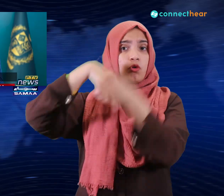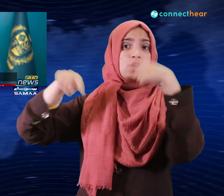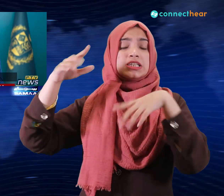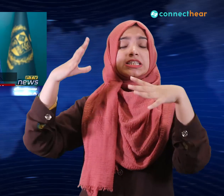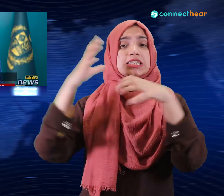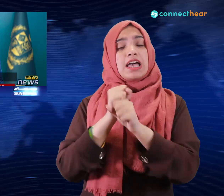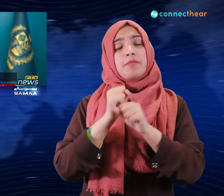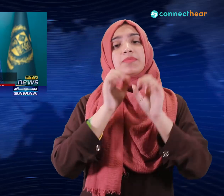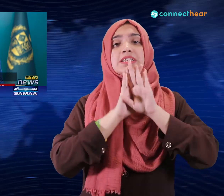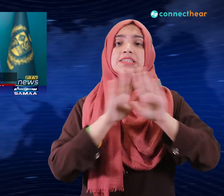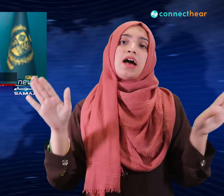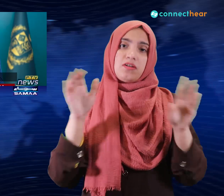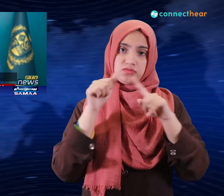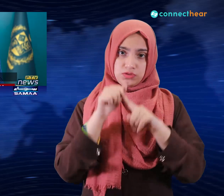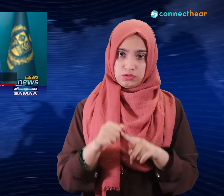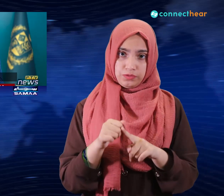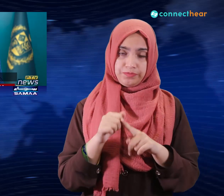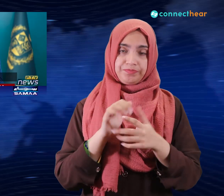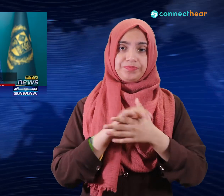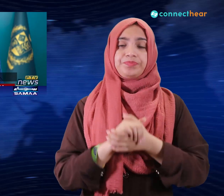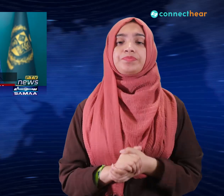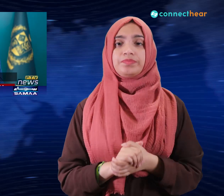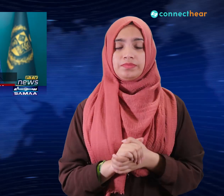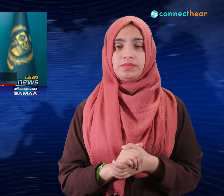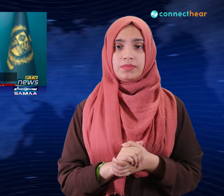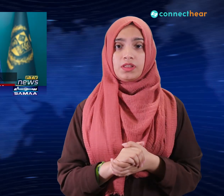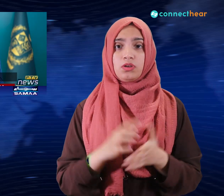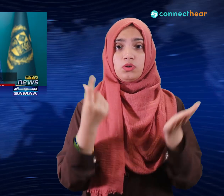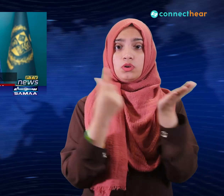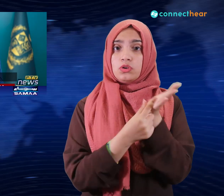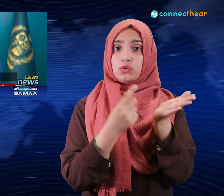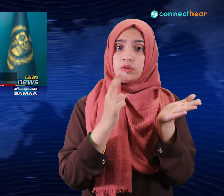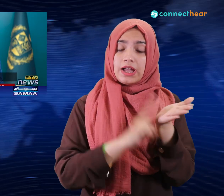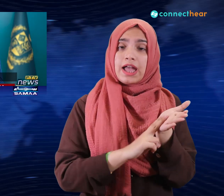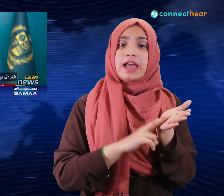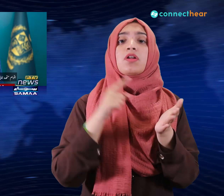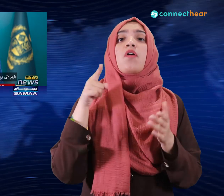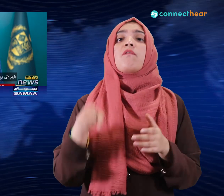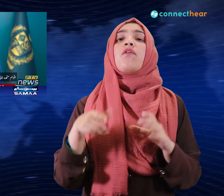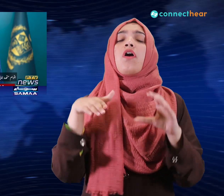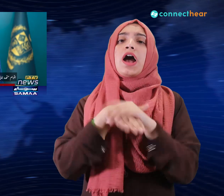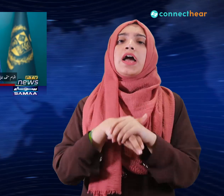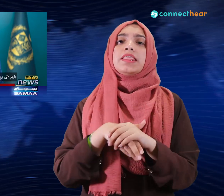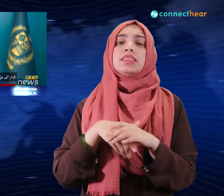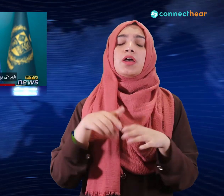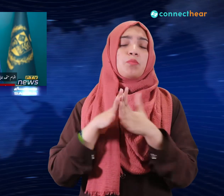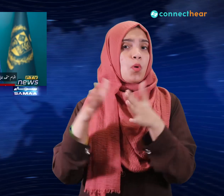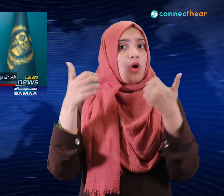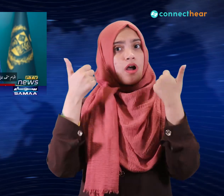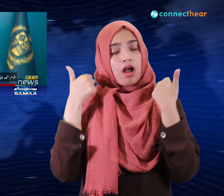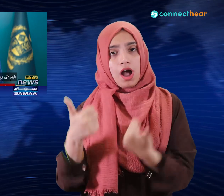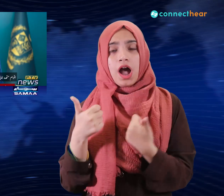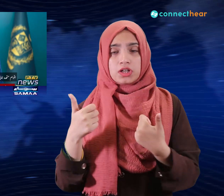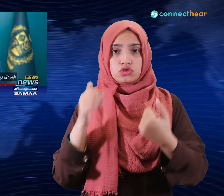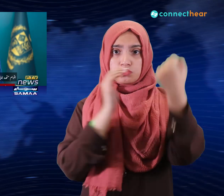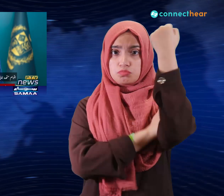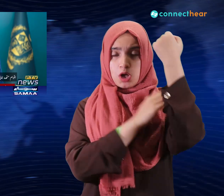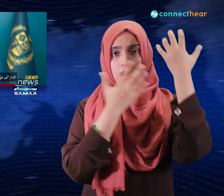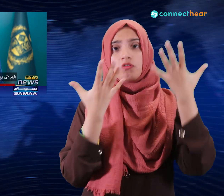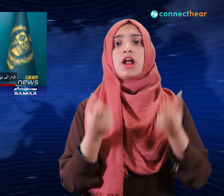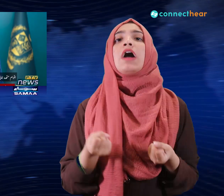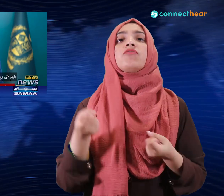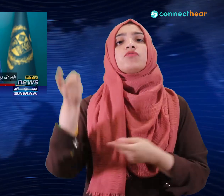central part of development strategies. The UN, with its unique convening power,